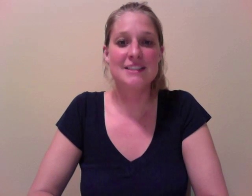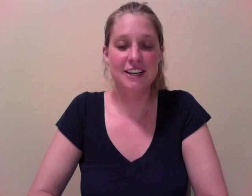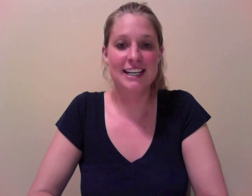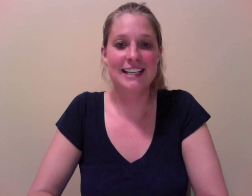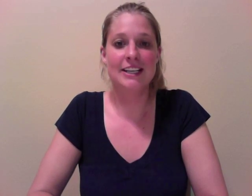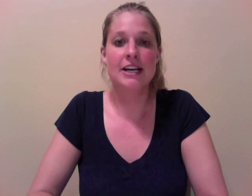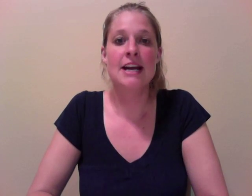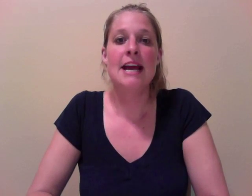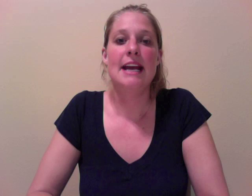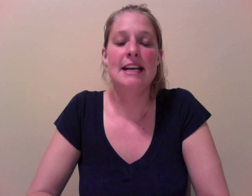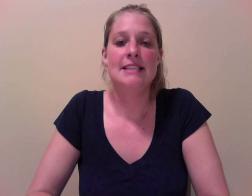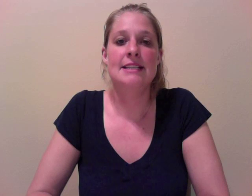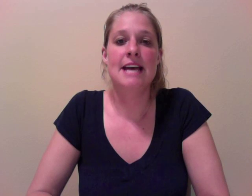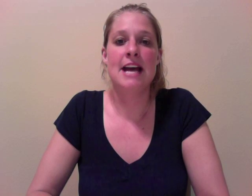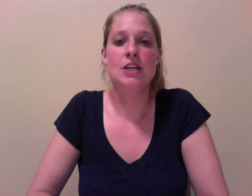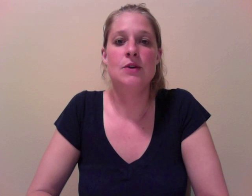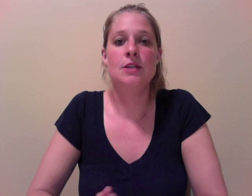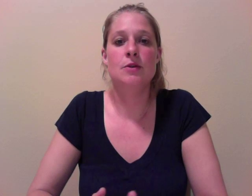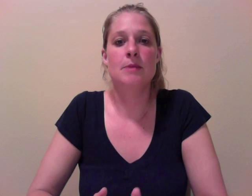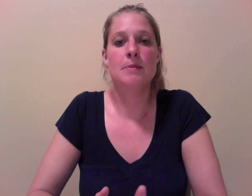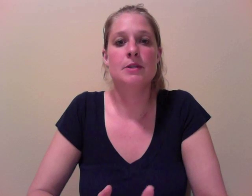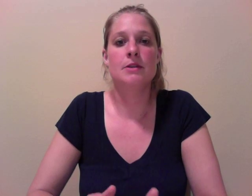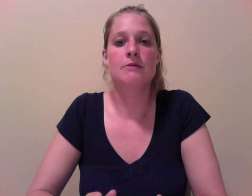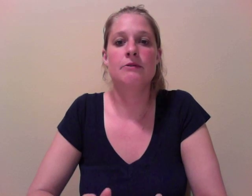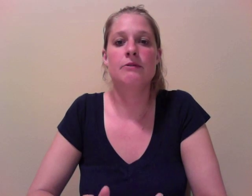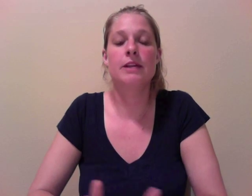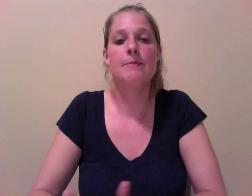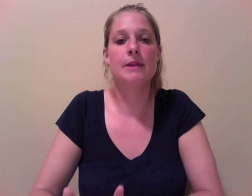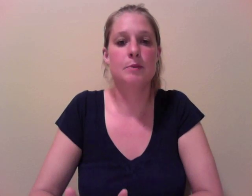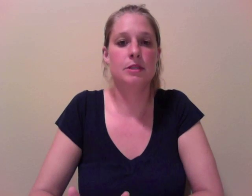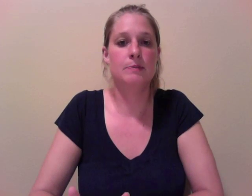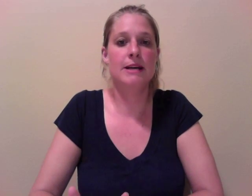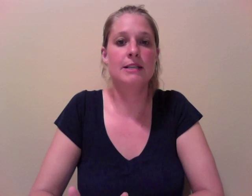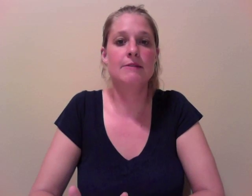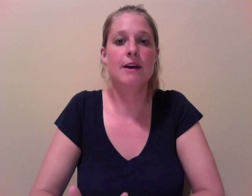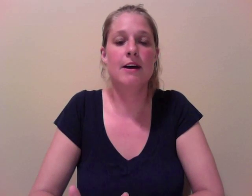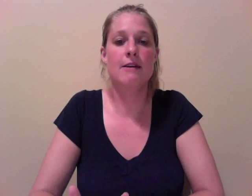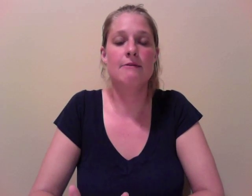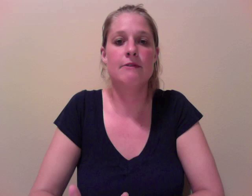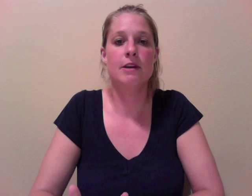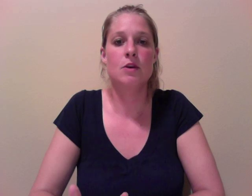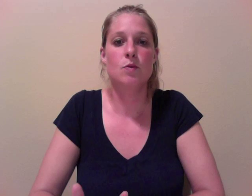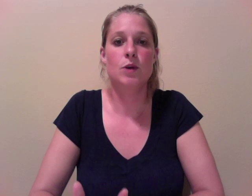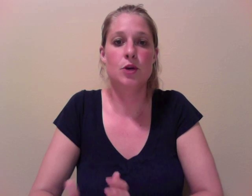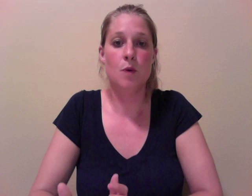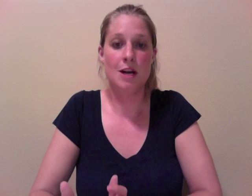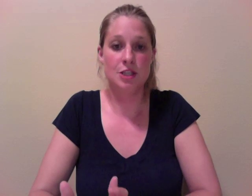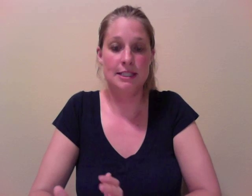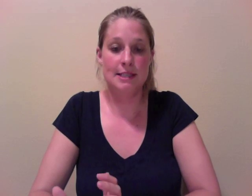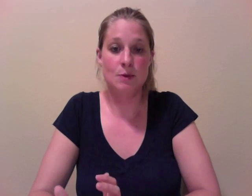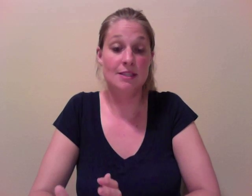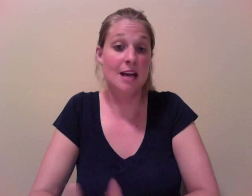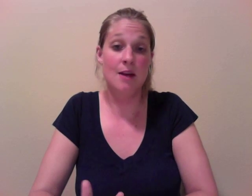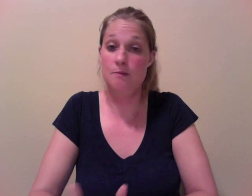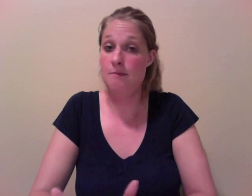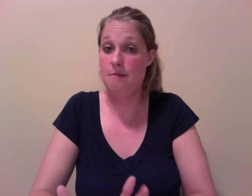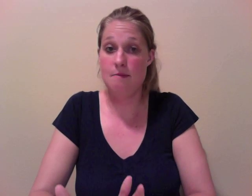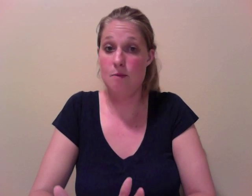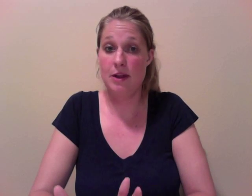very clear is that you need to remember to flip the perspective of when you're watching someone sign, whether it